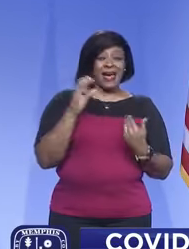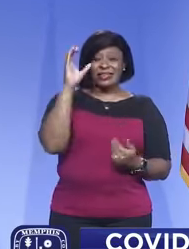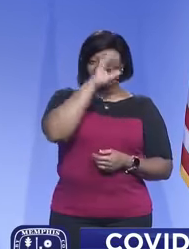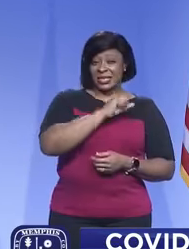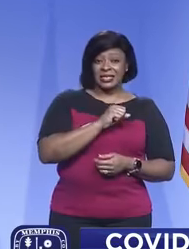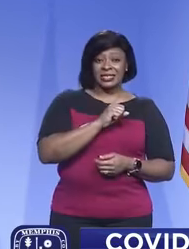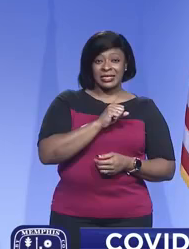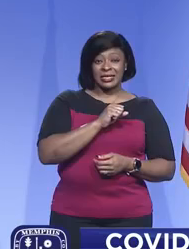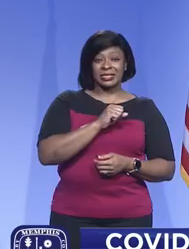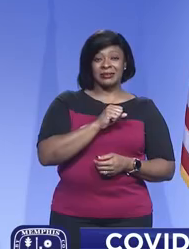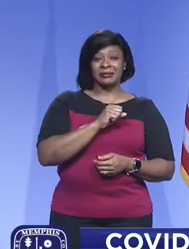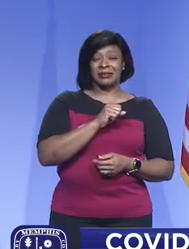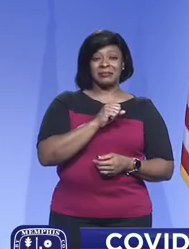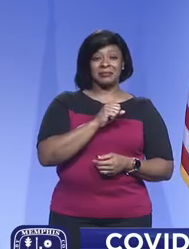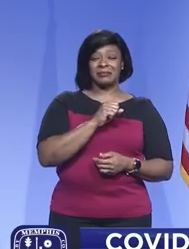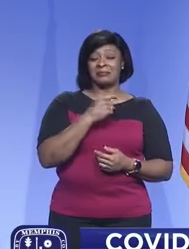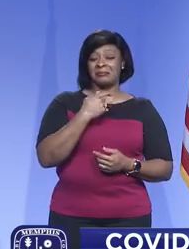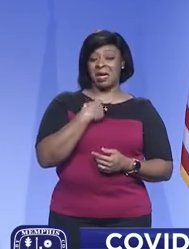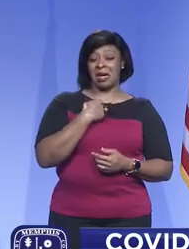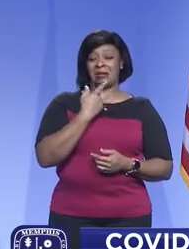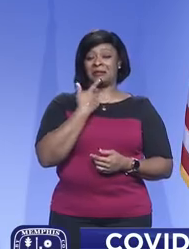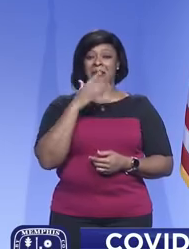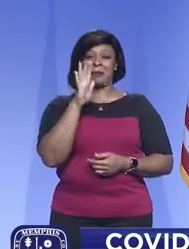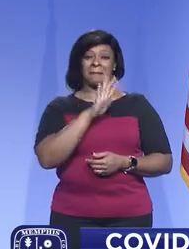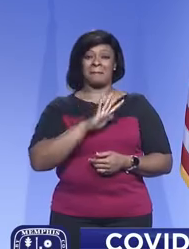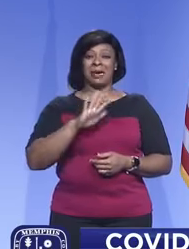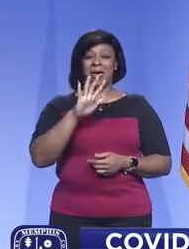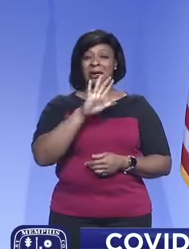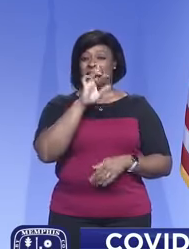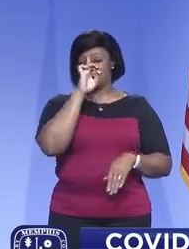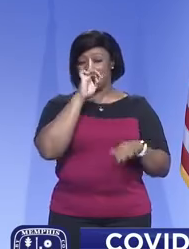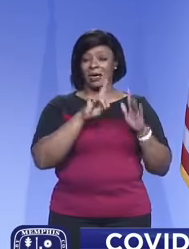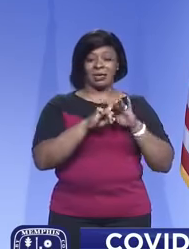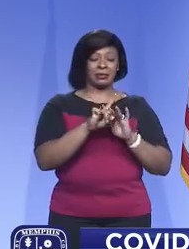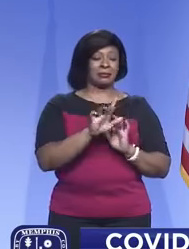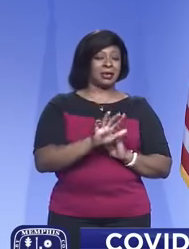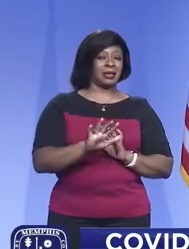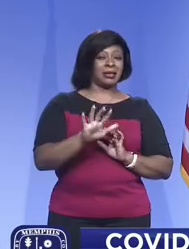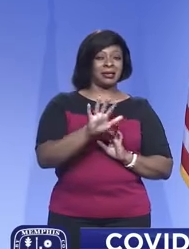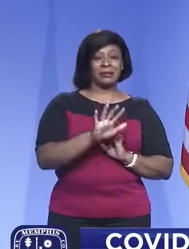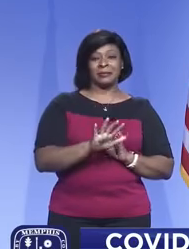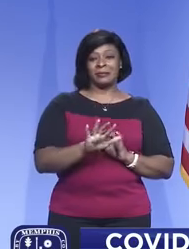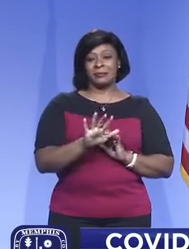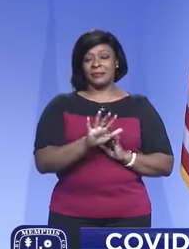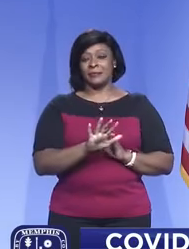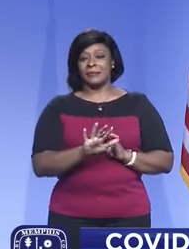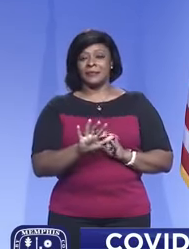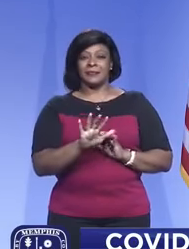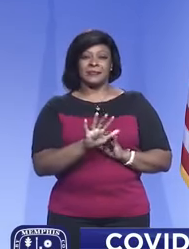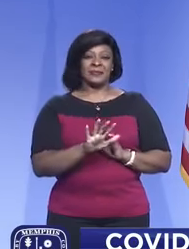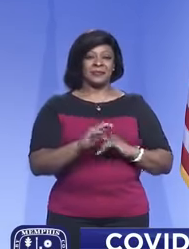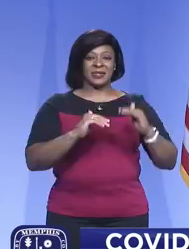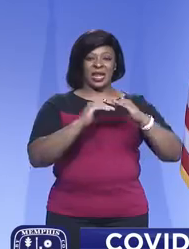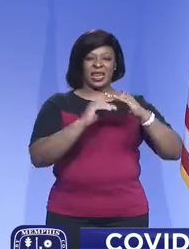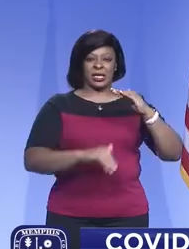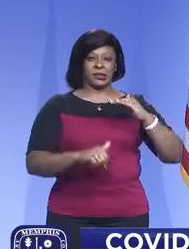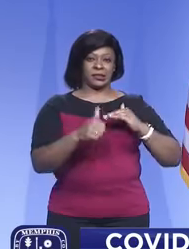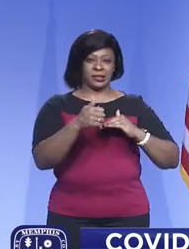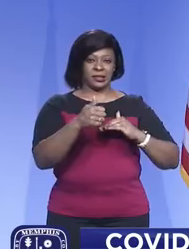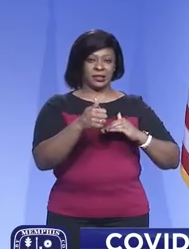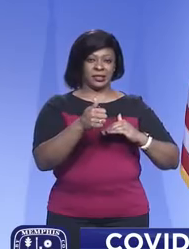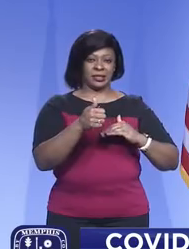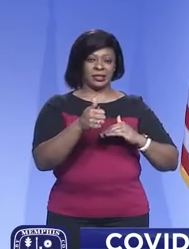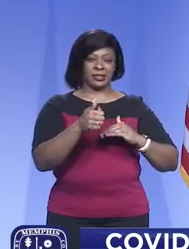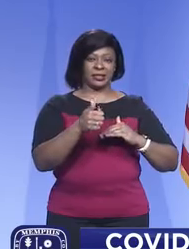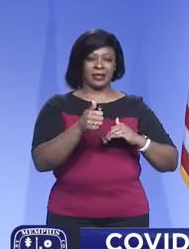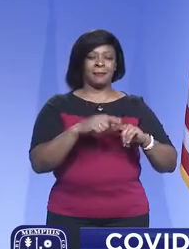guess off the top of my head that comes to mind, would be under 10,